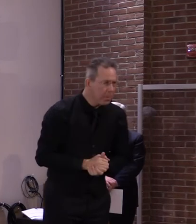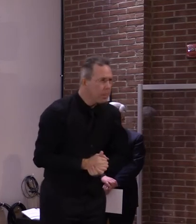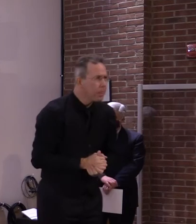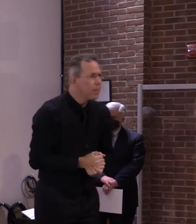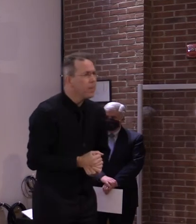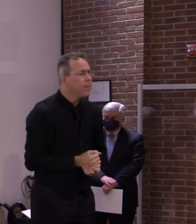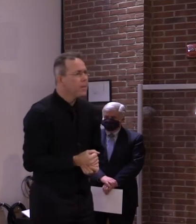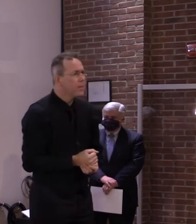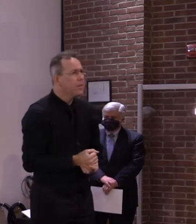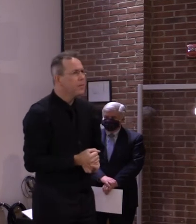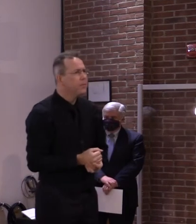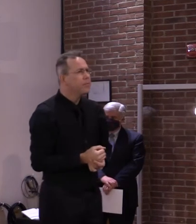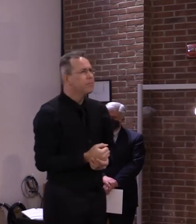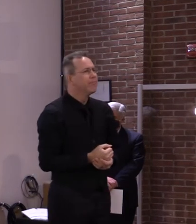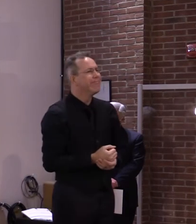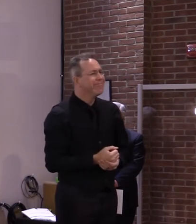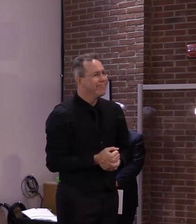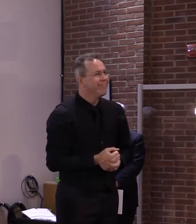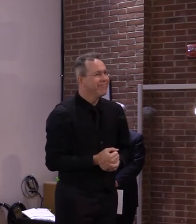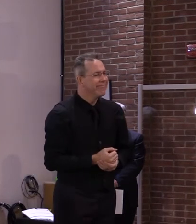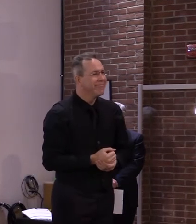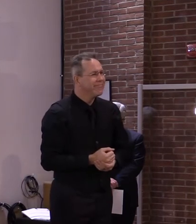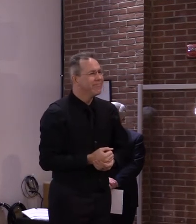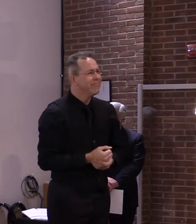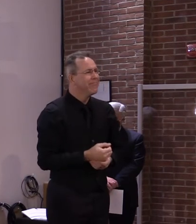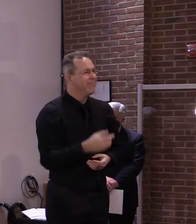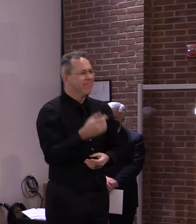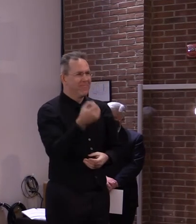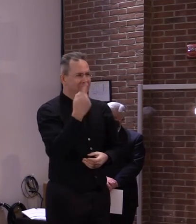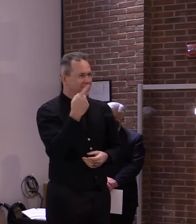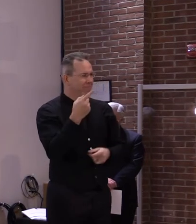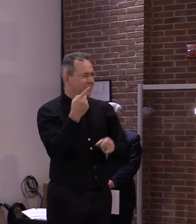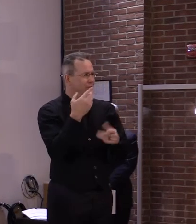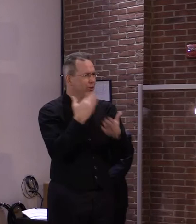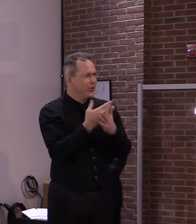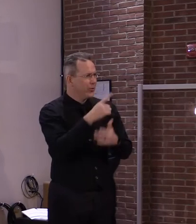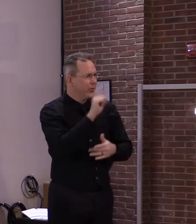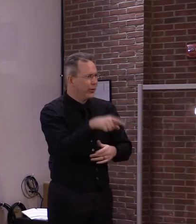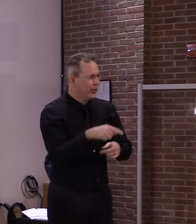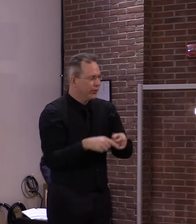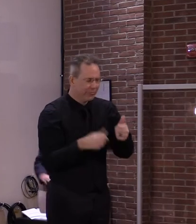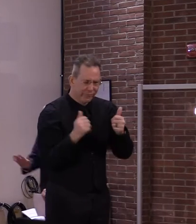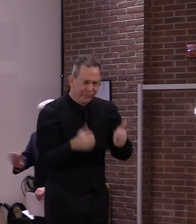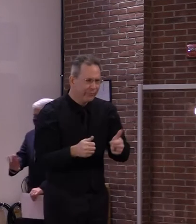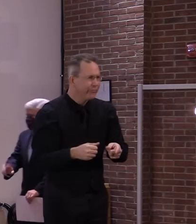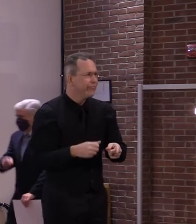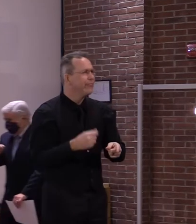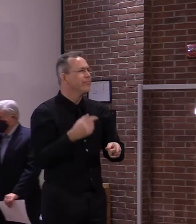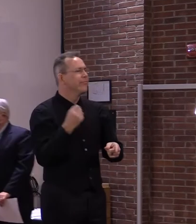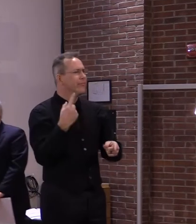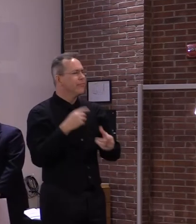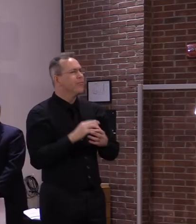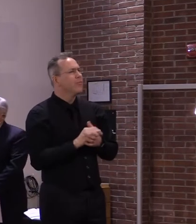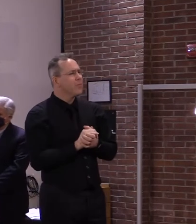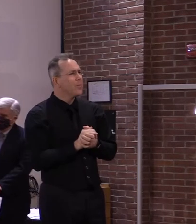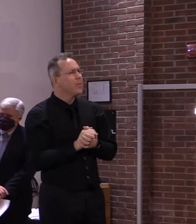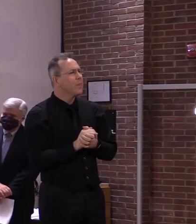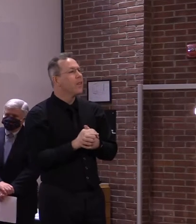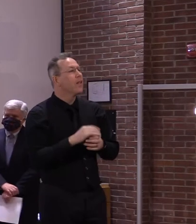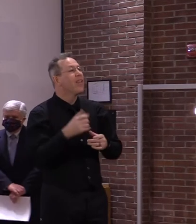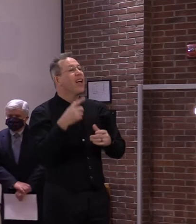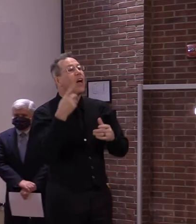these are wonderful questions and i wish we were a couple weeks ahead to be able to give you the more definitive answers